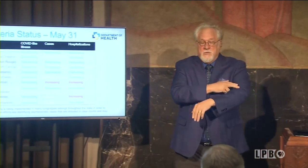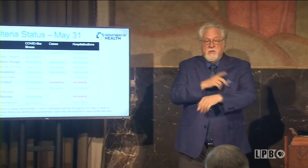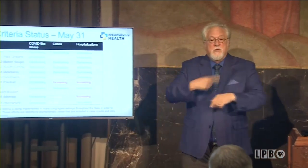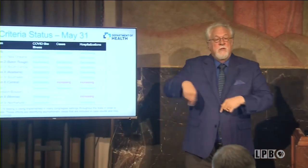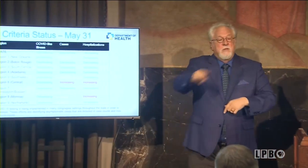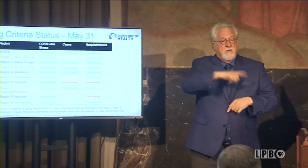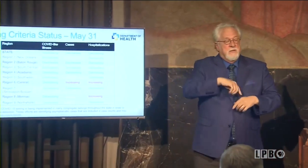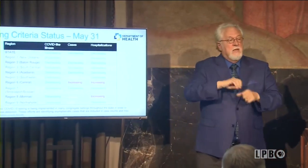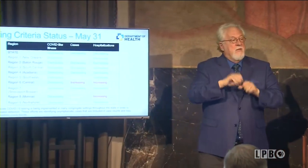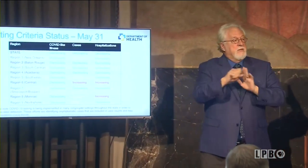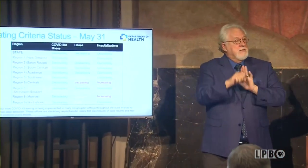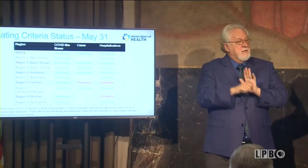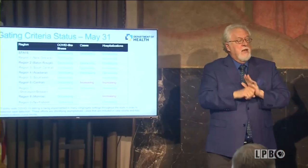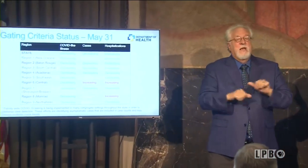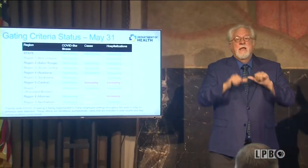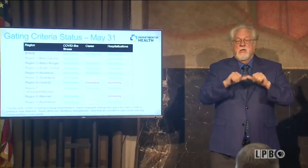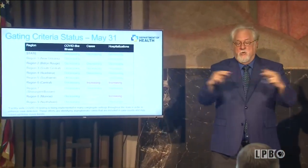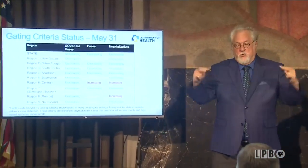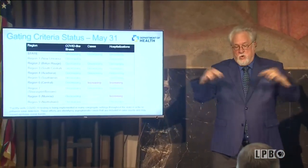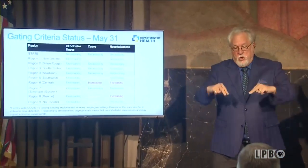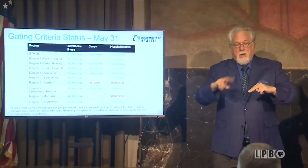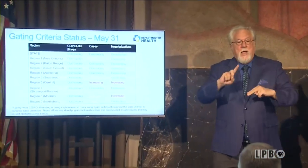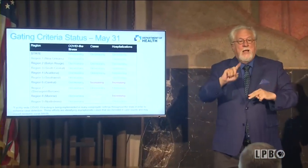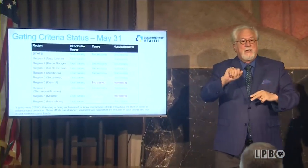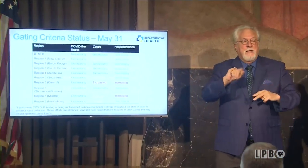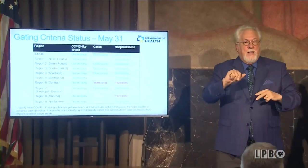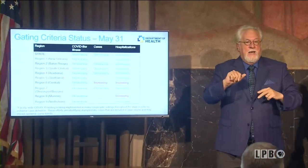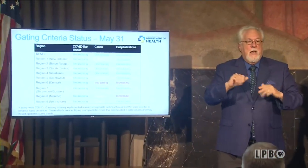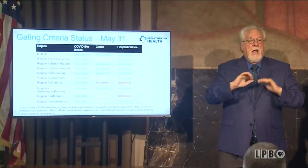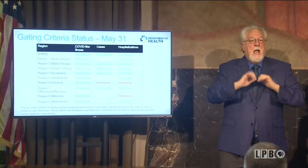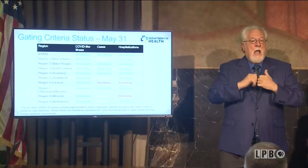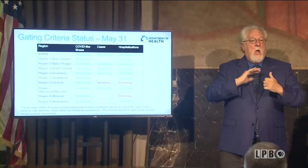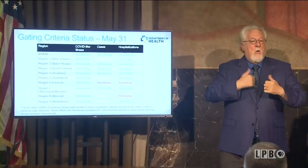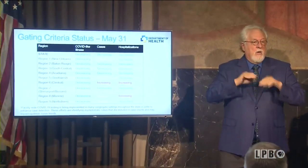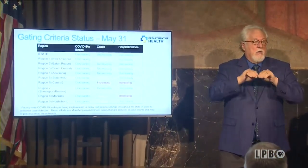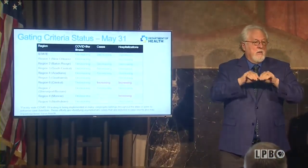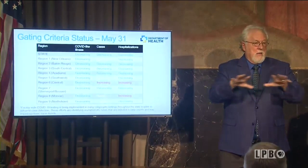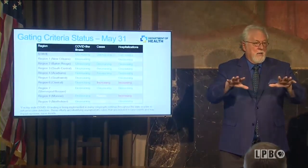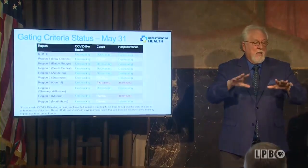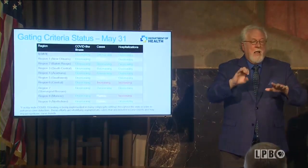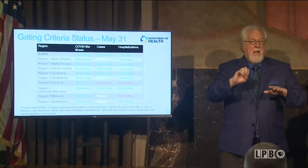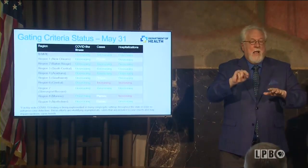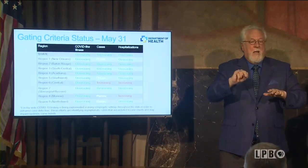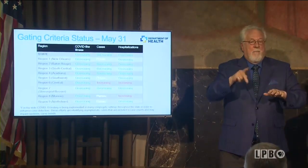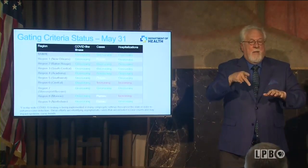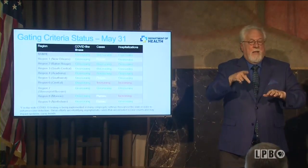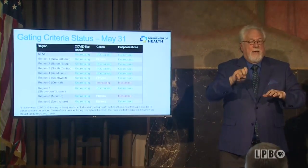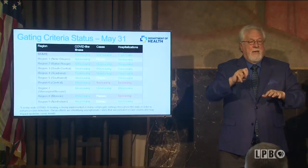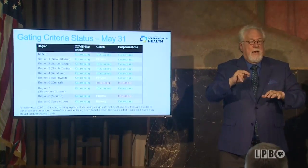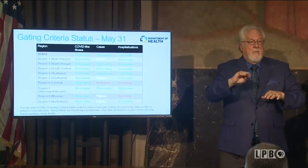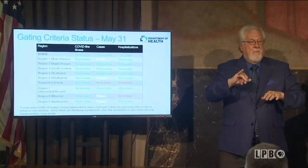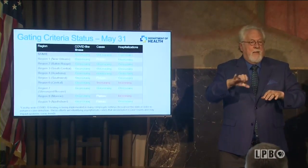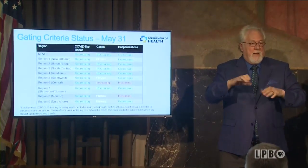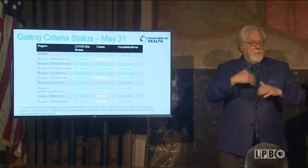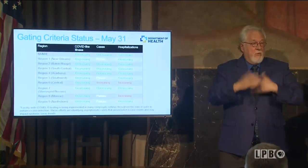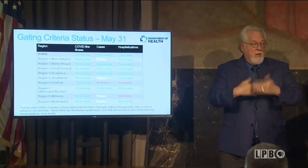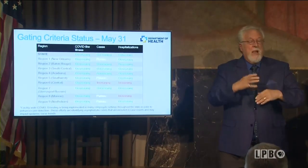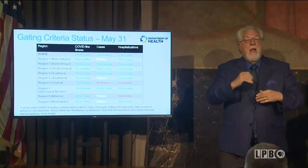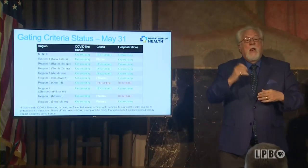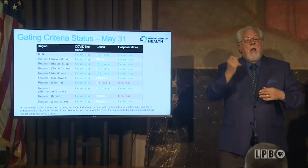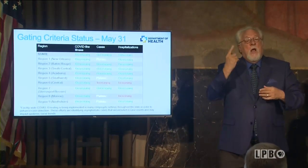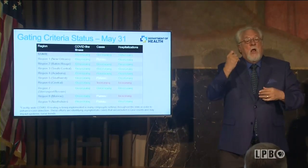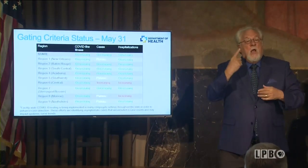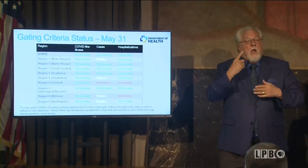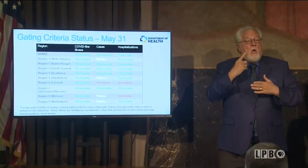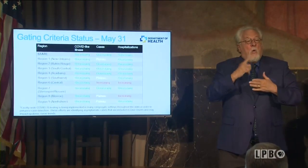in the state, continue to look at the data about how our epidemic is progressing and use that to really understand what